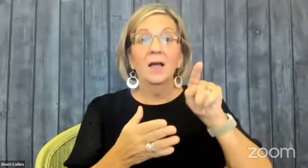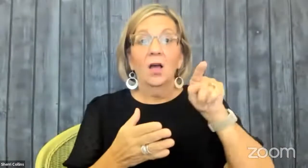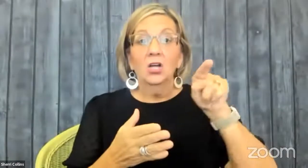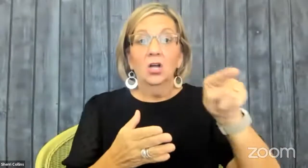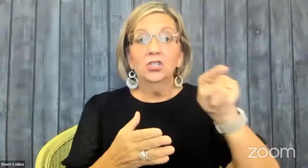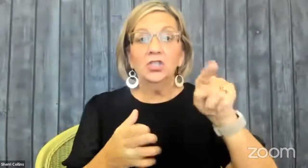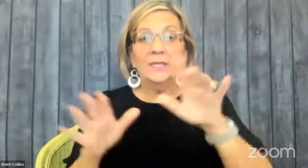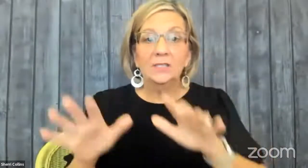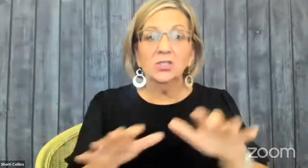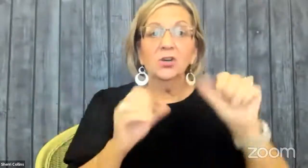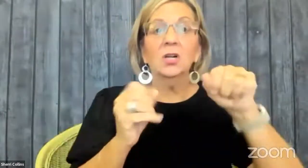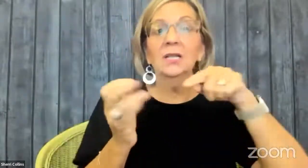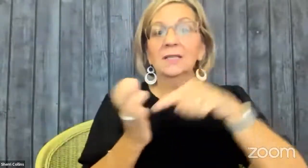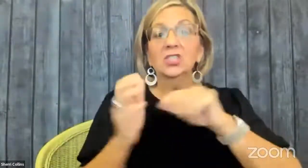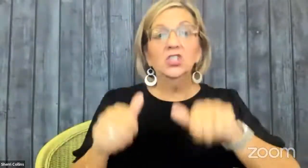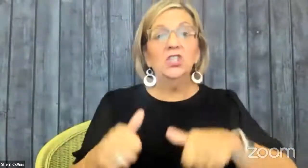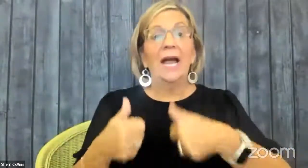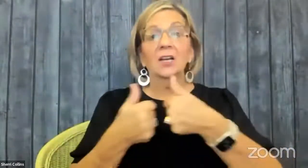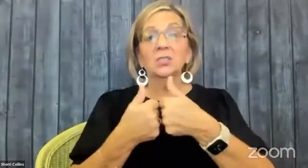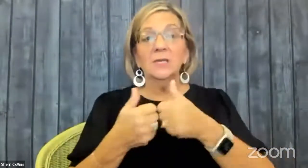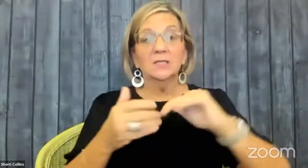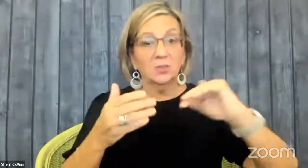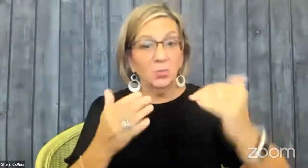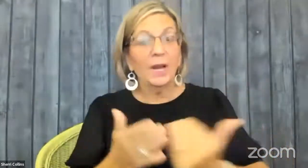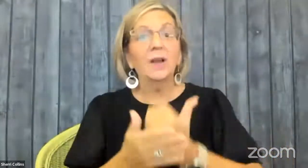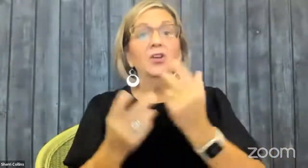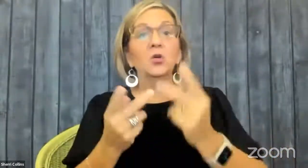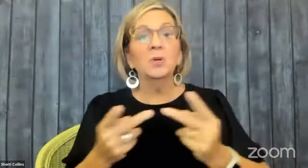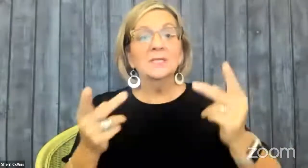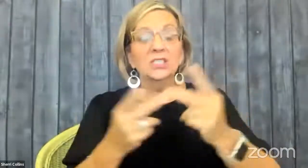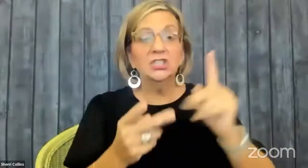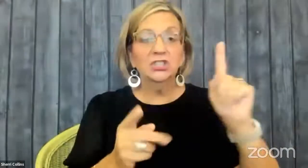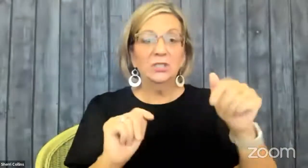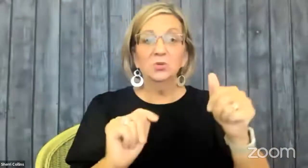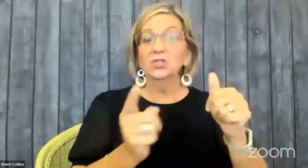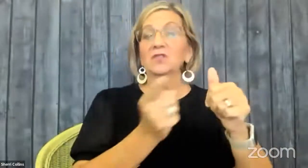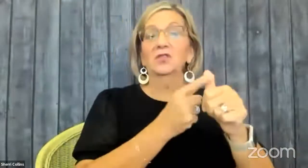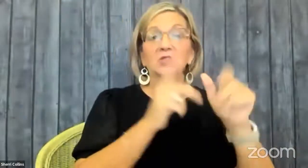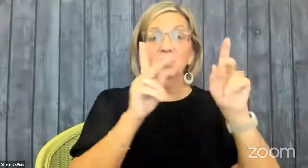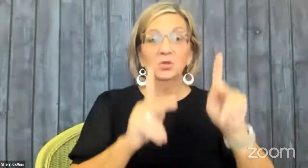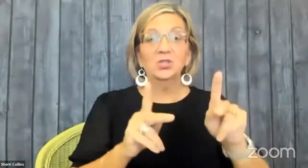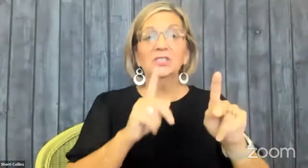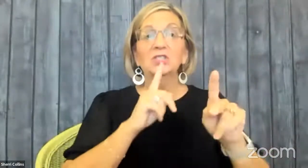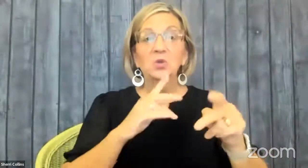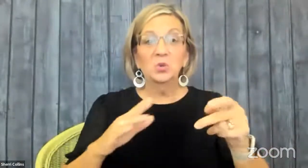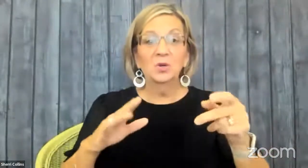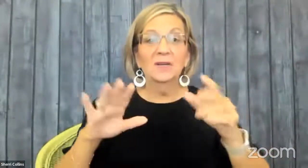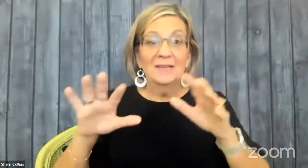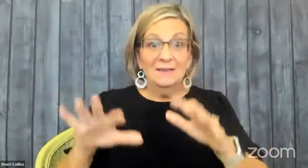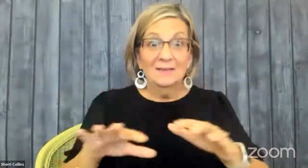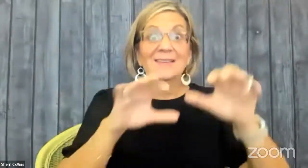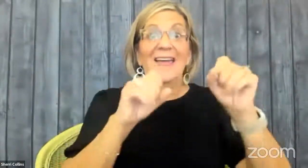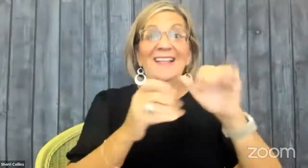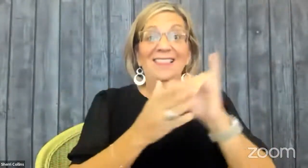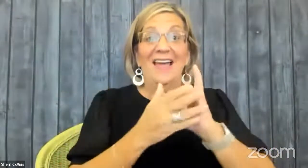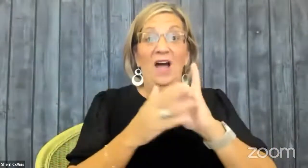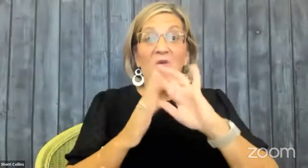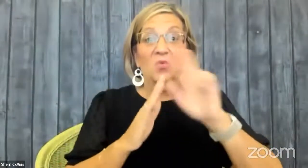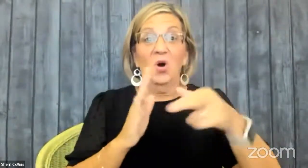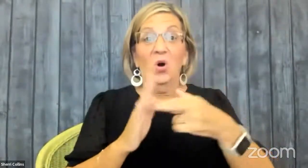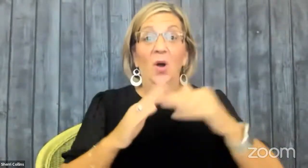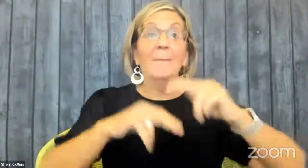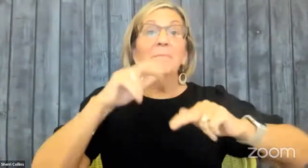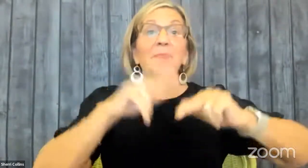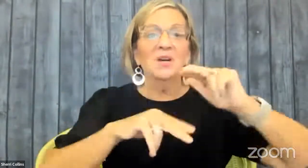that she took the challenge, but it's a brand new position. She was the first person to take